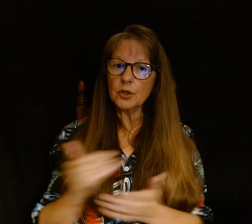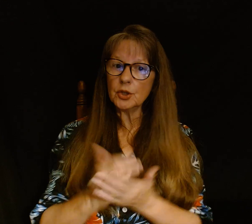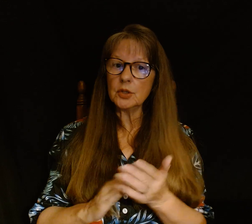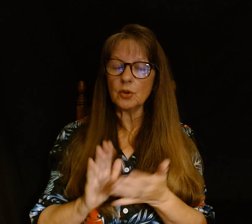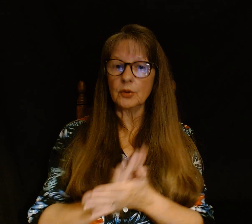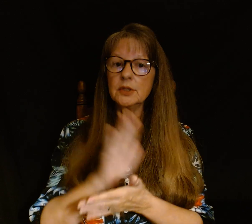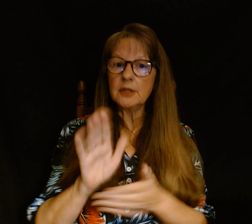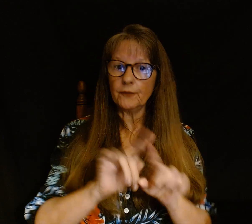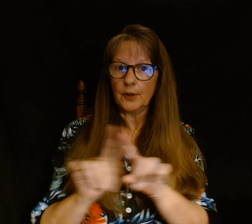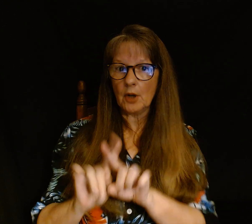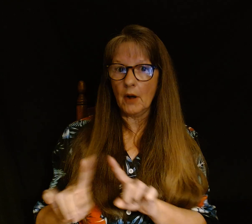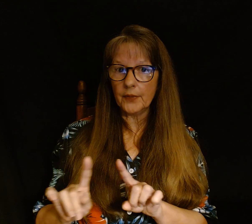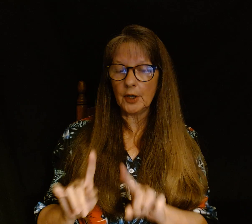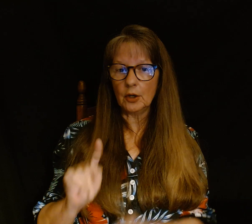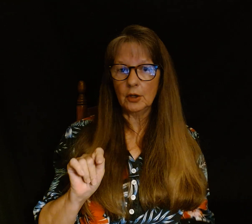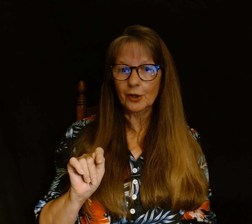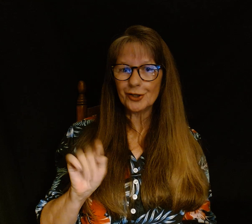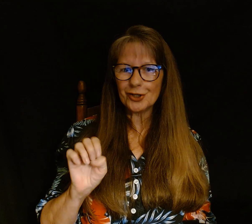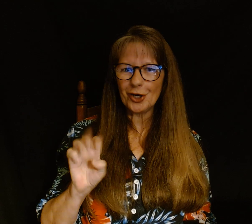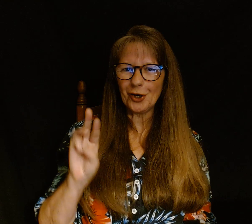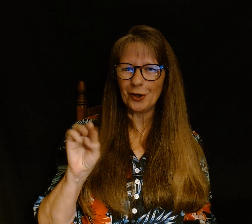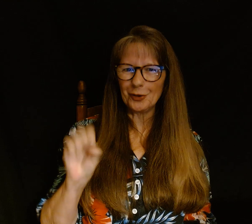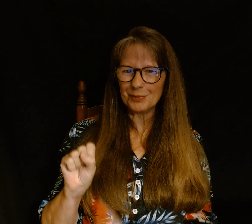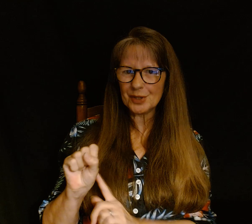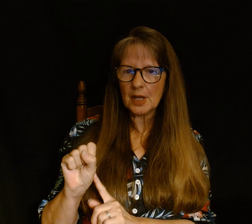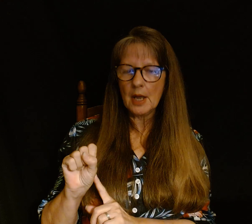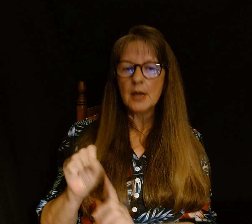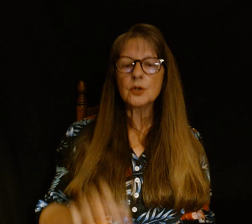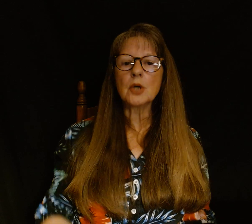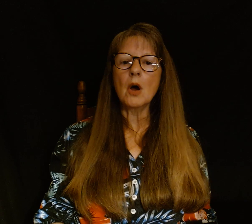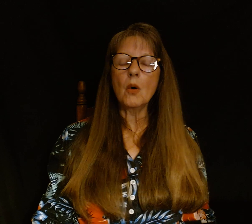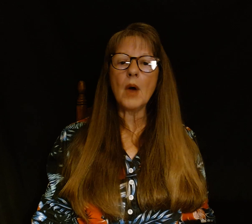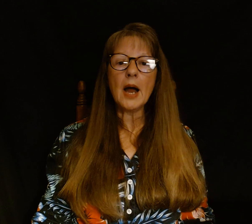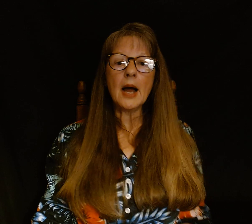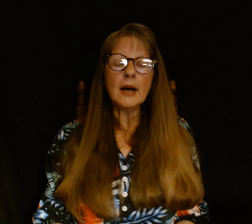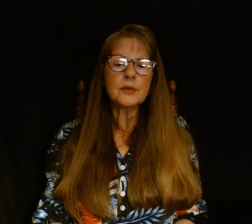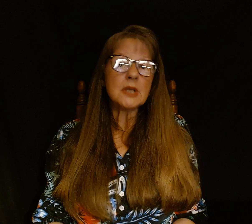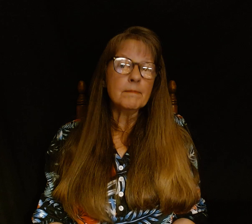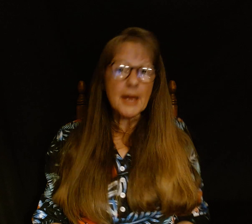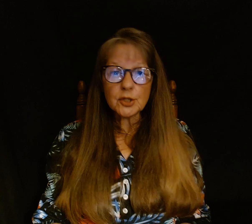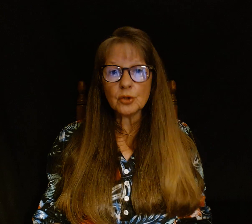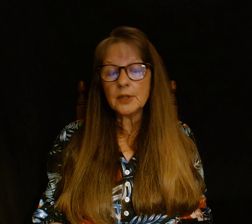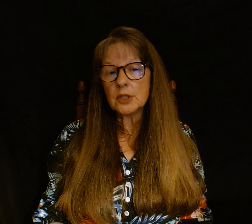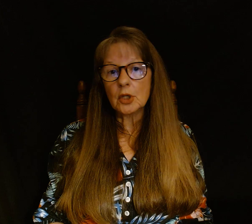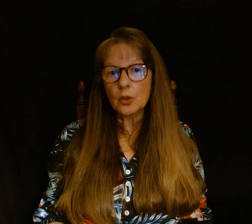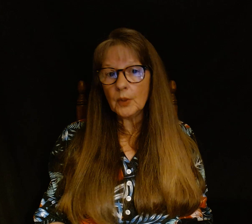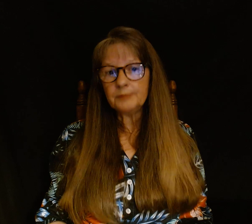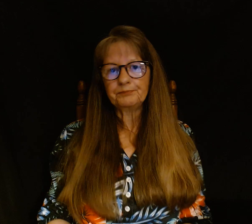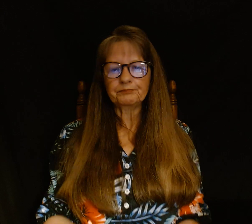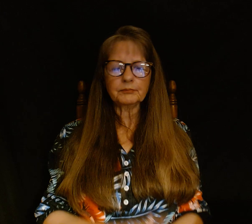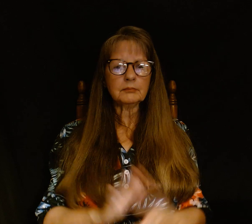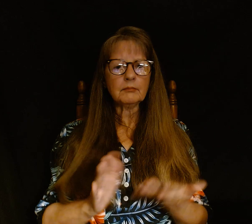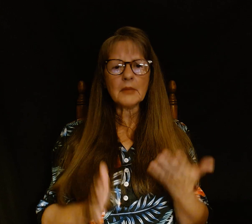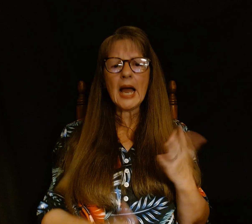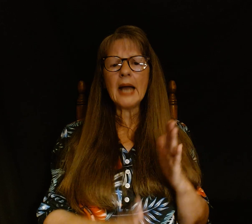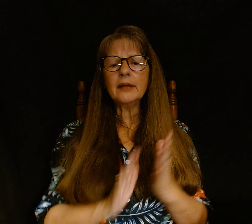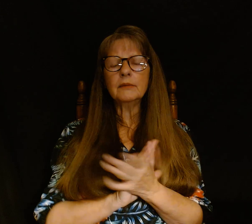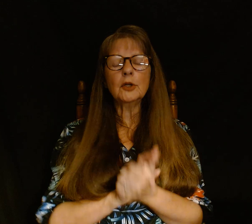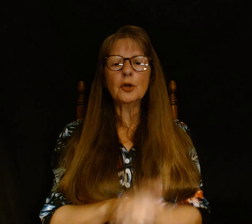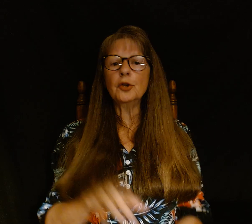colleges are different on their terms. So semester is a good one. You don't